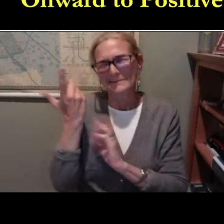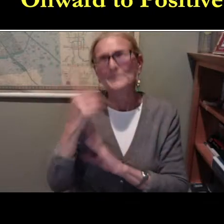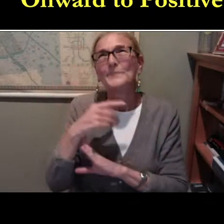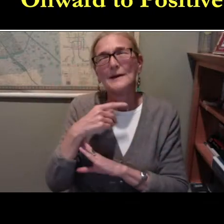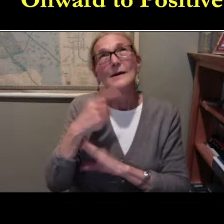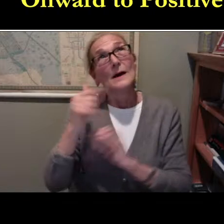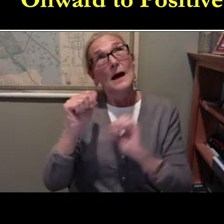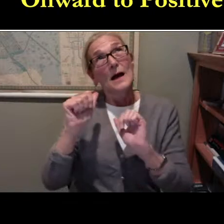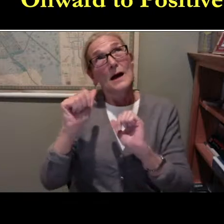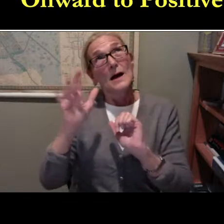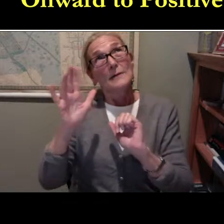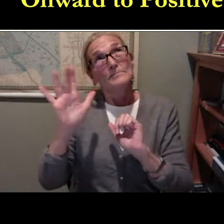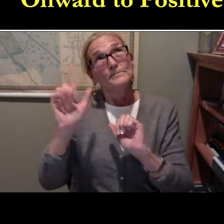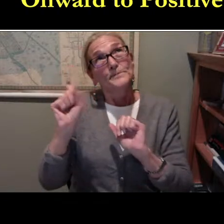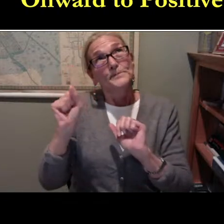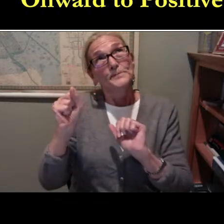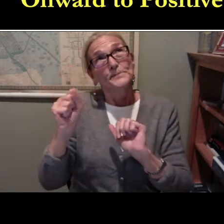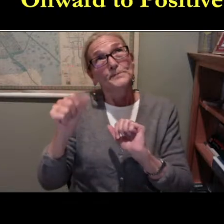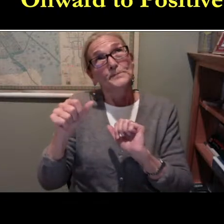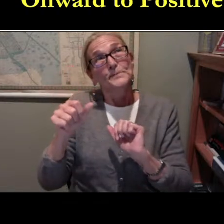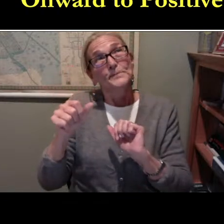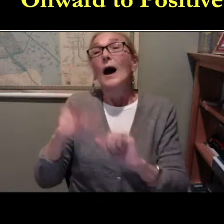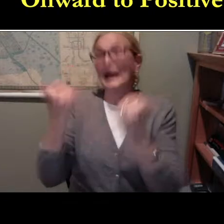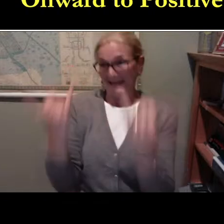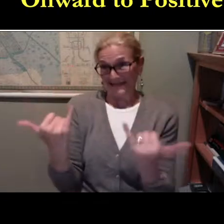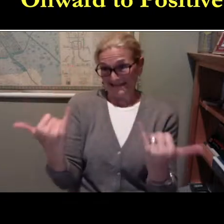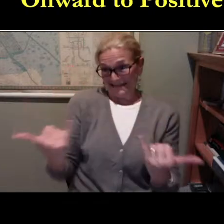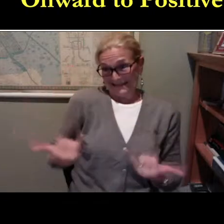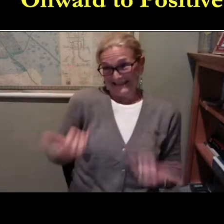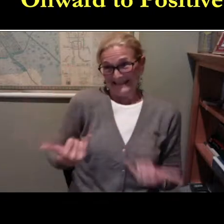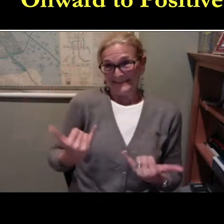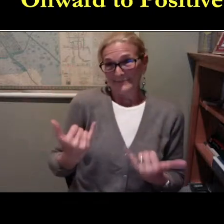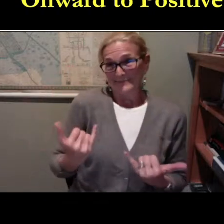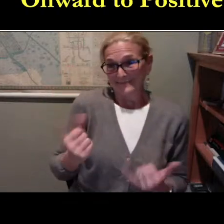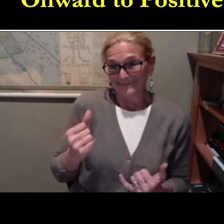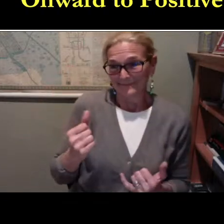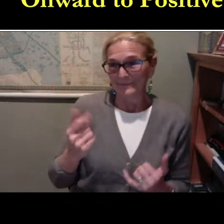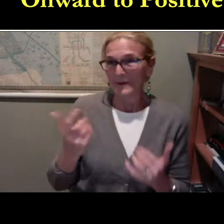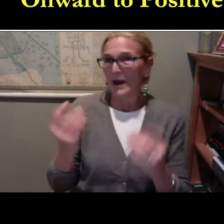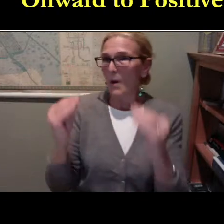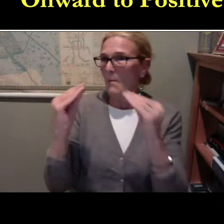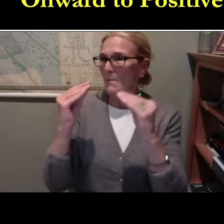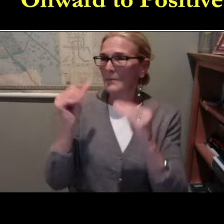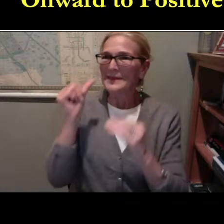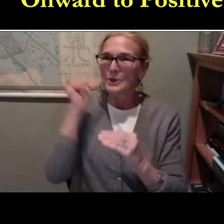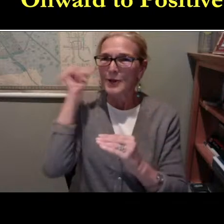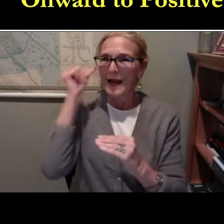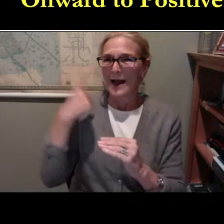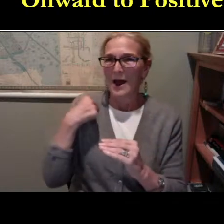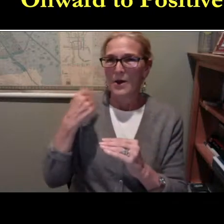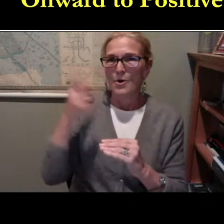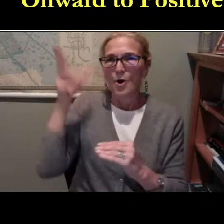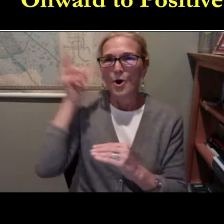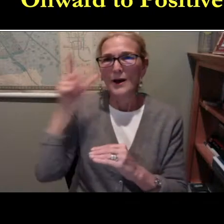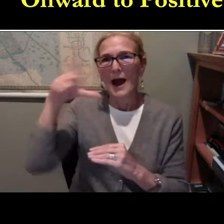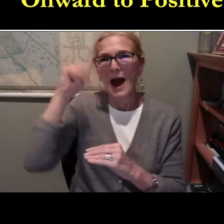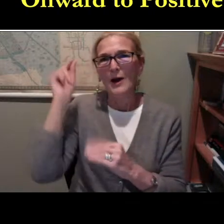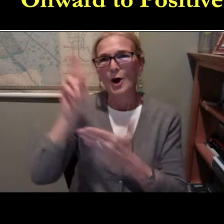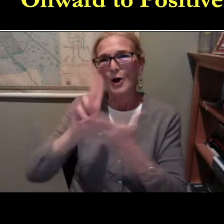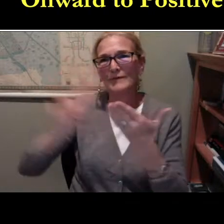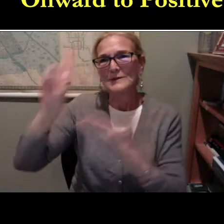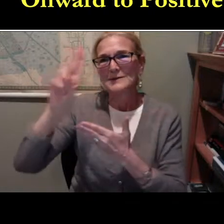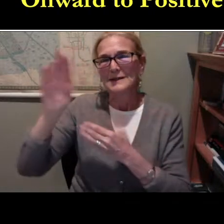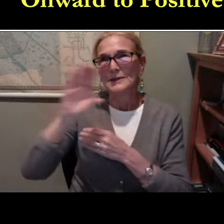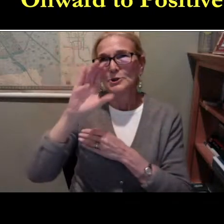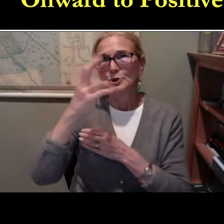have ASL storytelling, for example, with a deaf educator, but also play with words in English. So being fully bilingual in both.